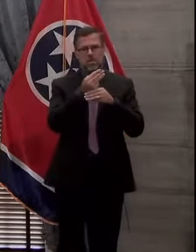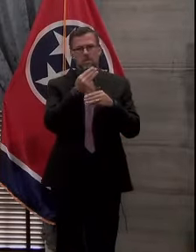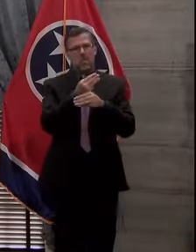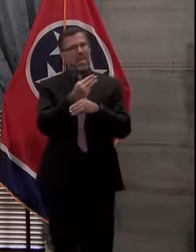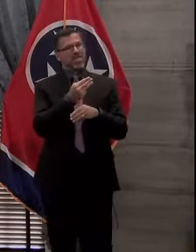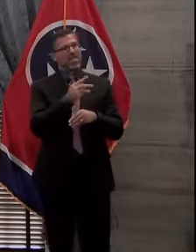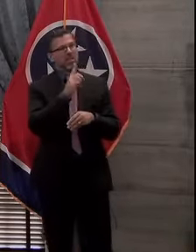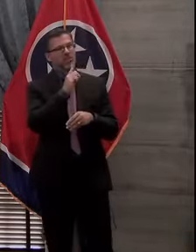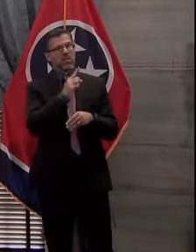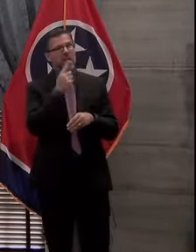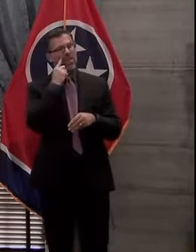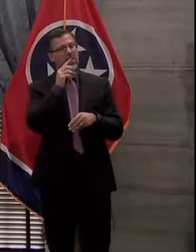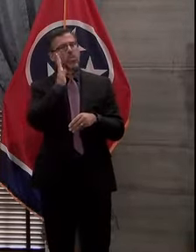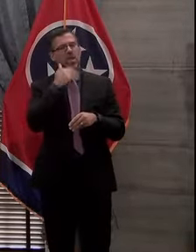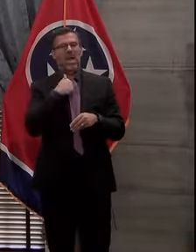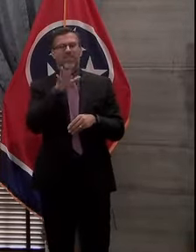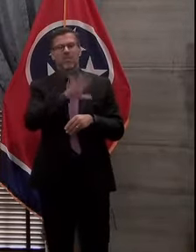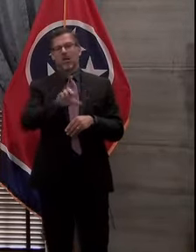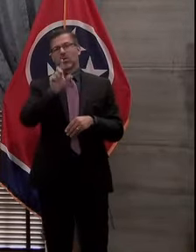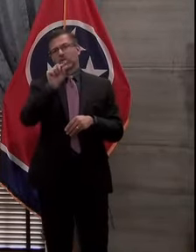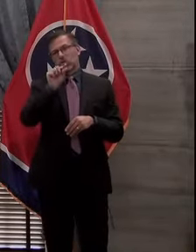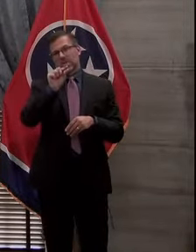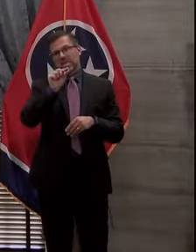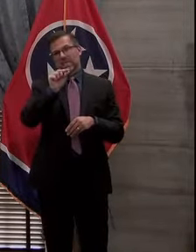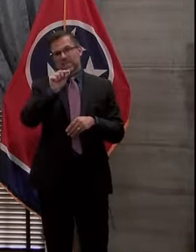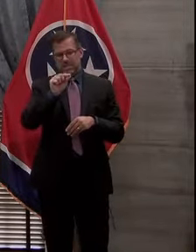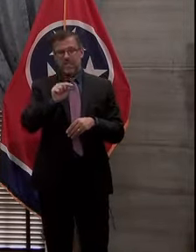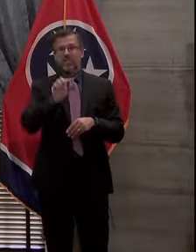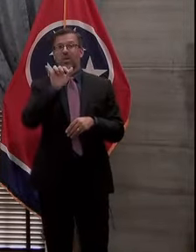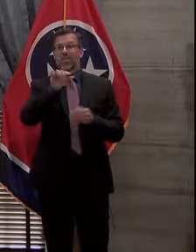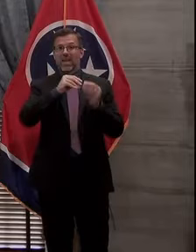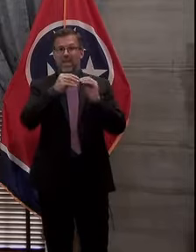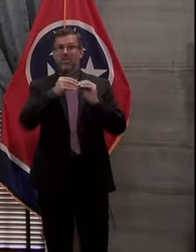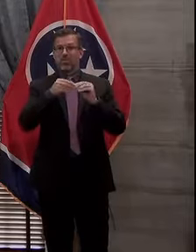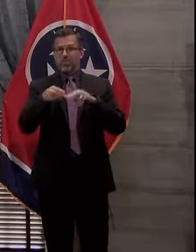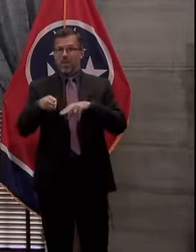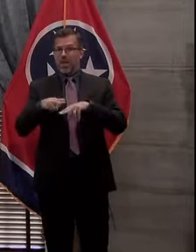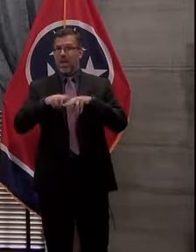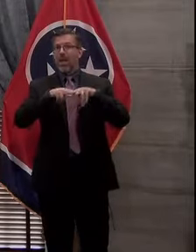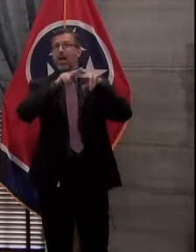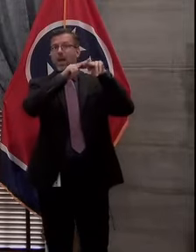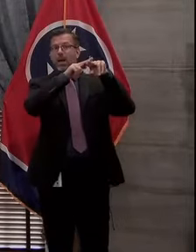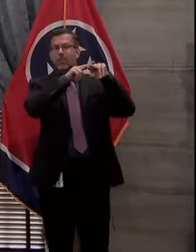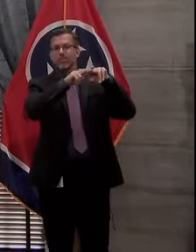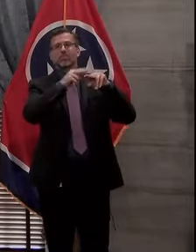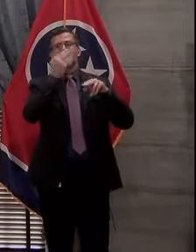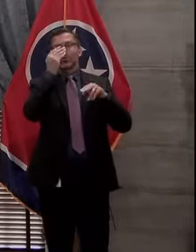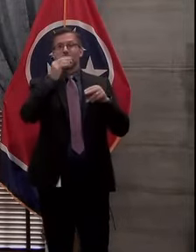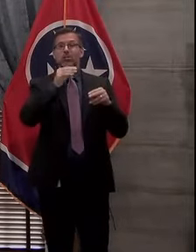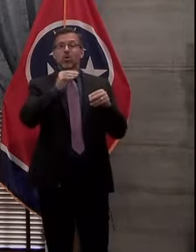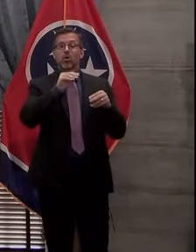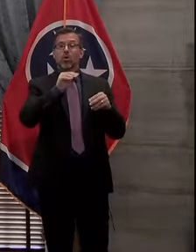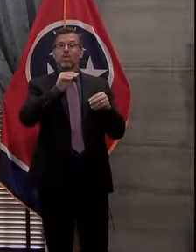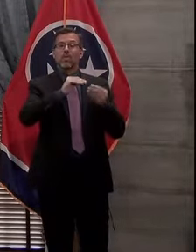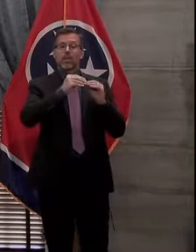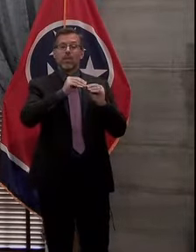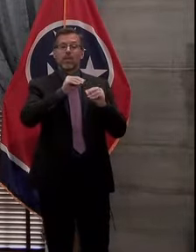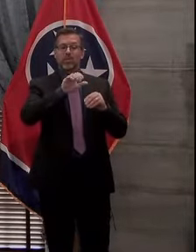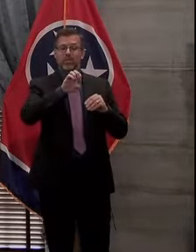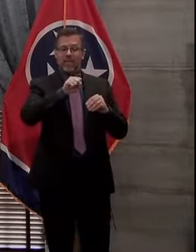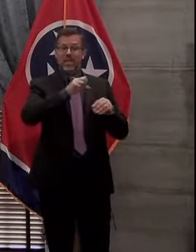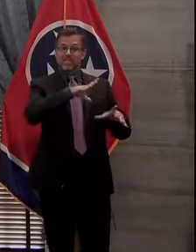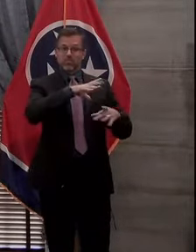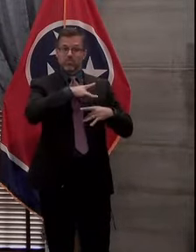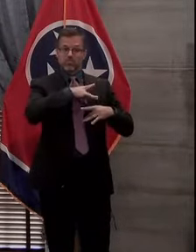about 20 plus or minus. And so we are watching that trend go up, and we know that deaths will go up as case counts go up. And so